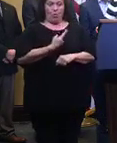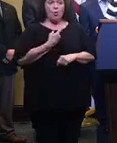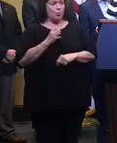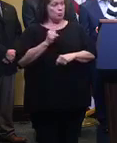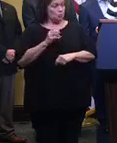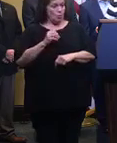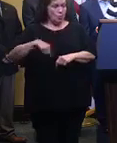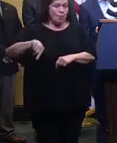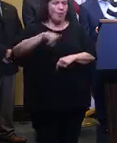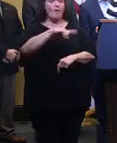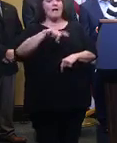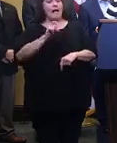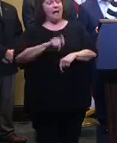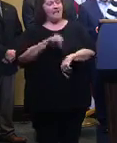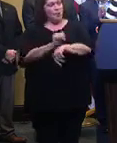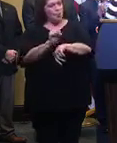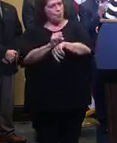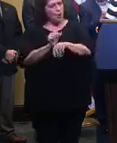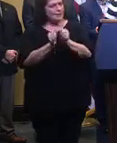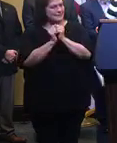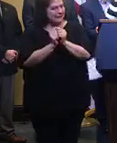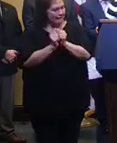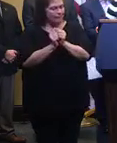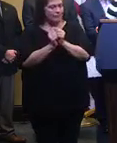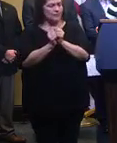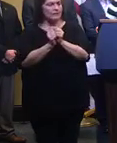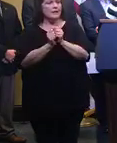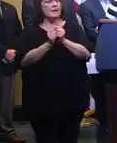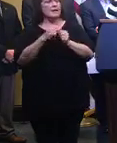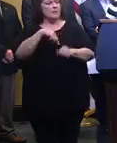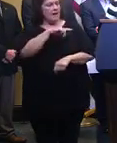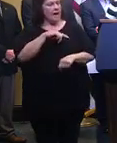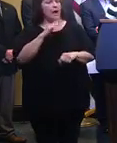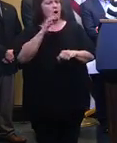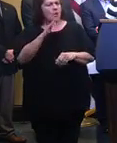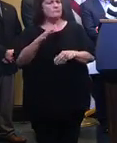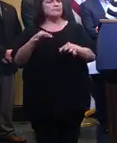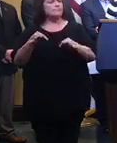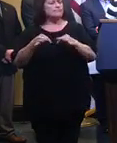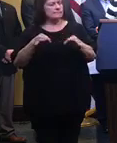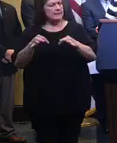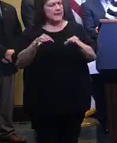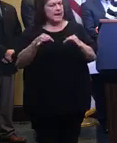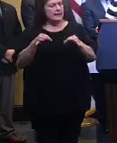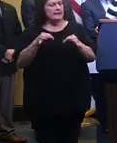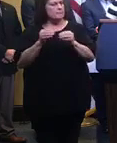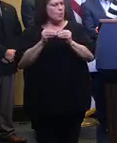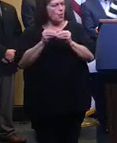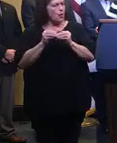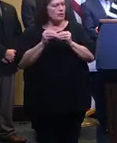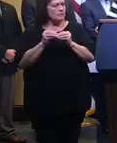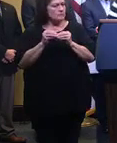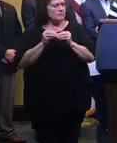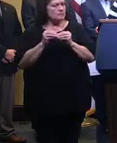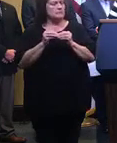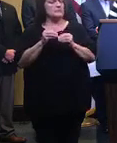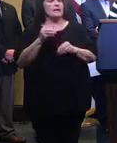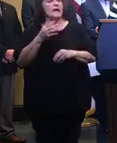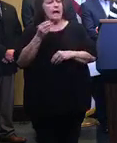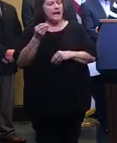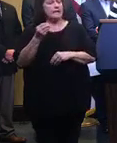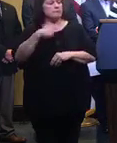from our partners, both internal and external, to take a deeper dive in what we know and what we also know